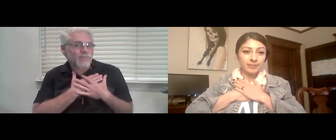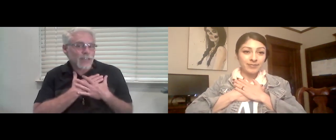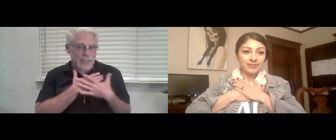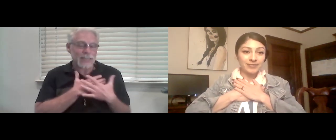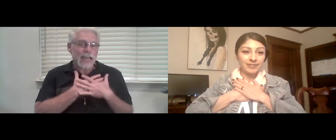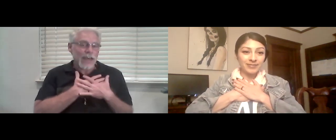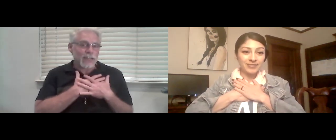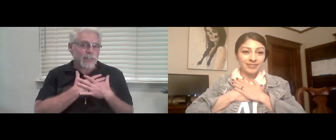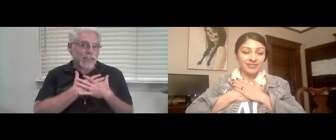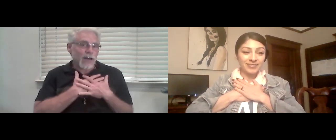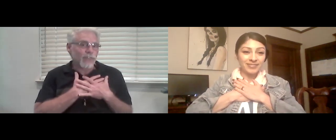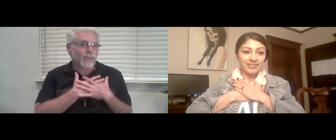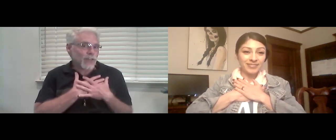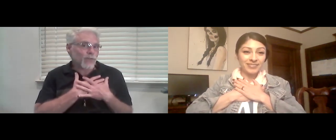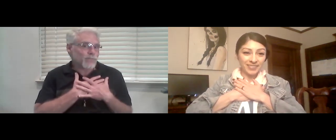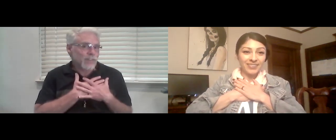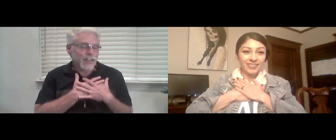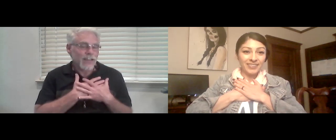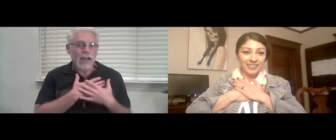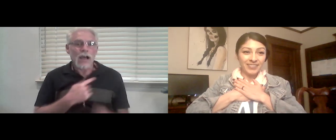mine, because that looks like love,